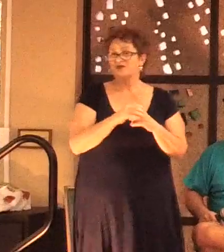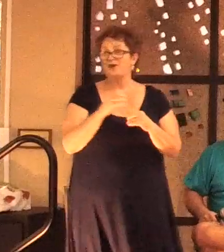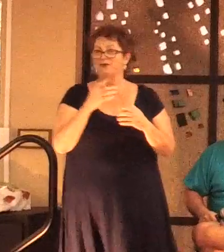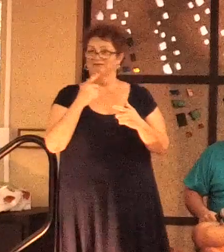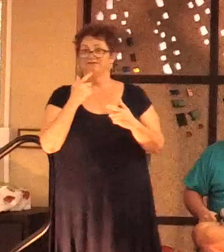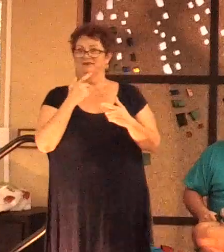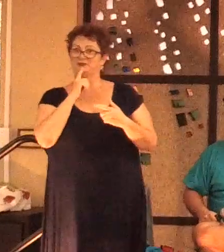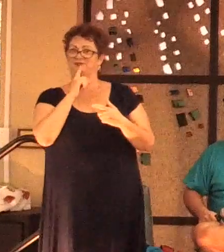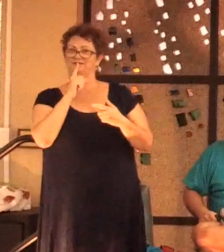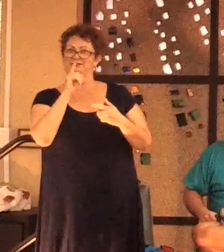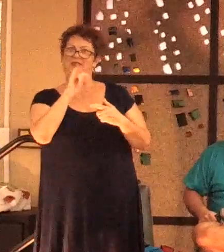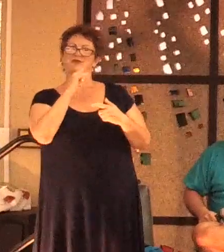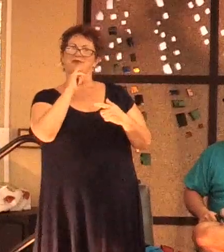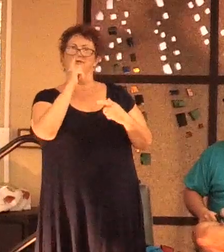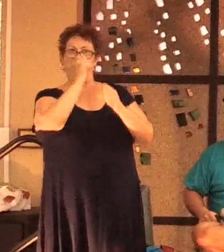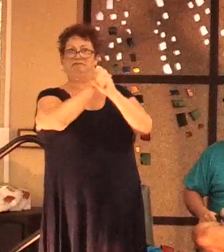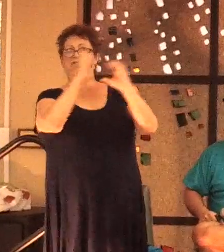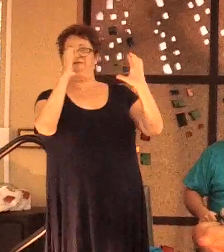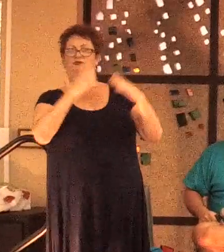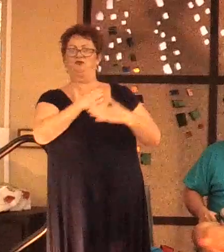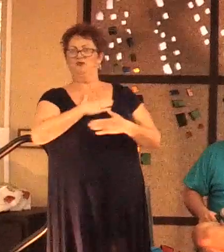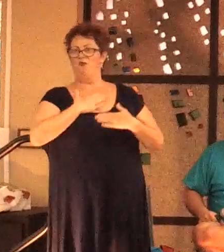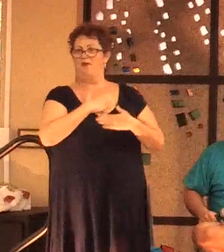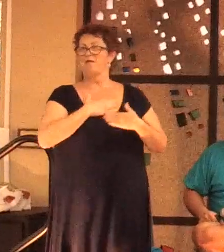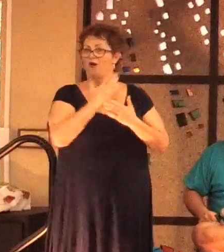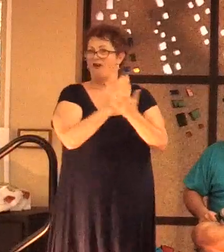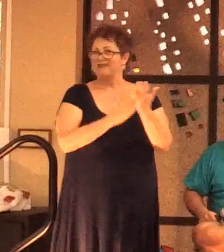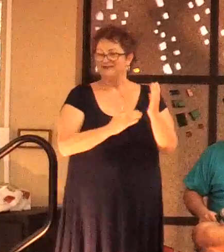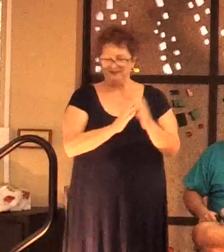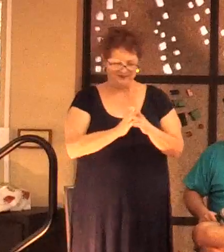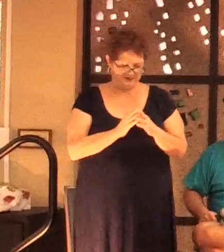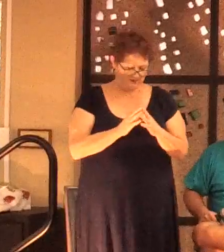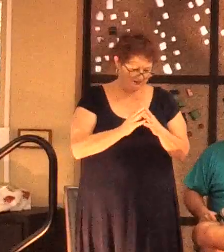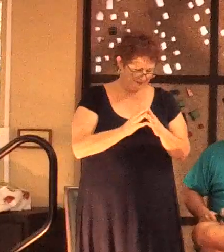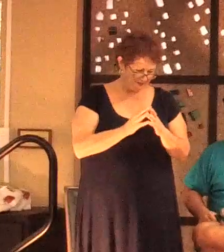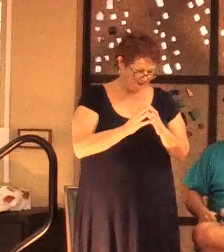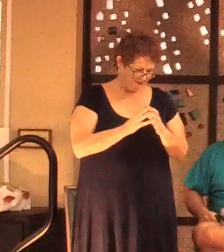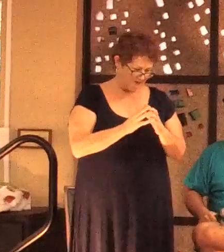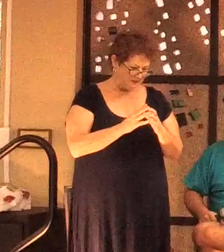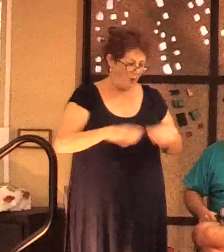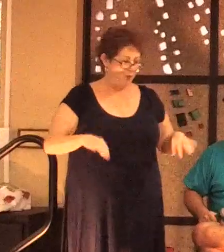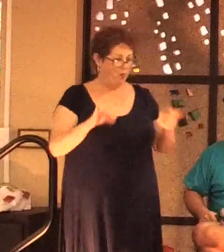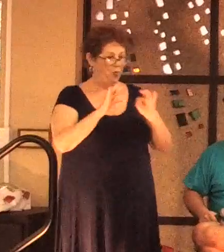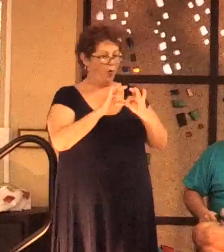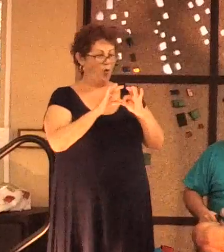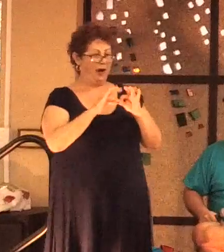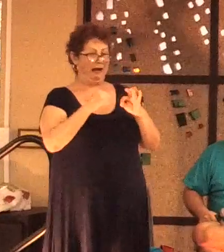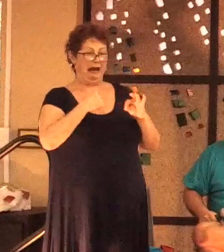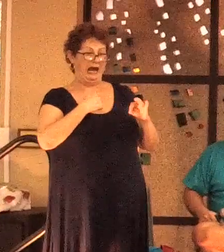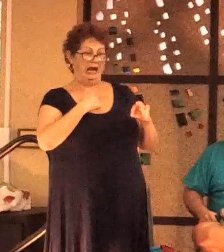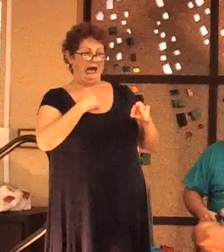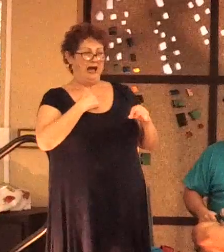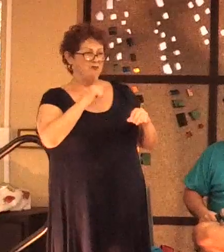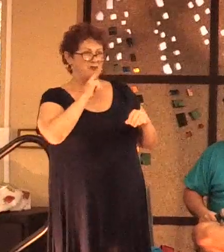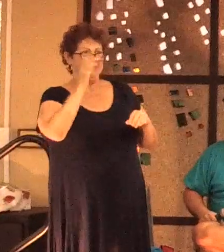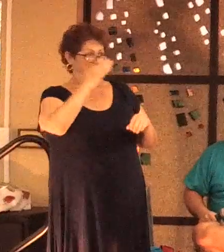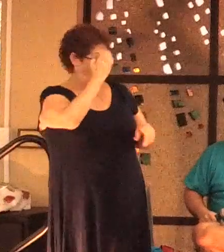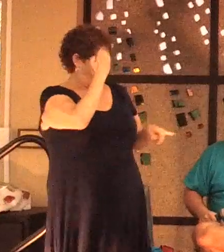other, you know, other kids who were there. And that truly was something that I really enjoyed.